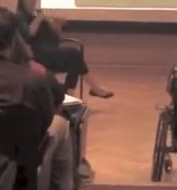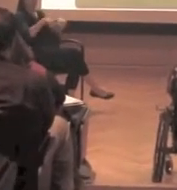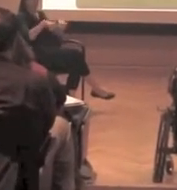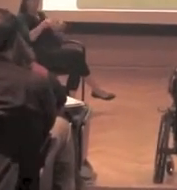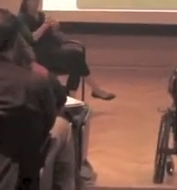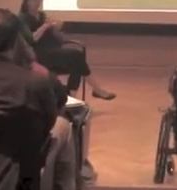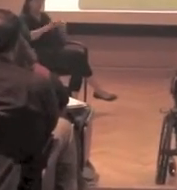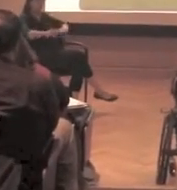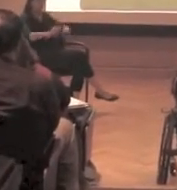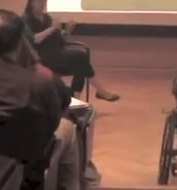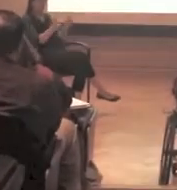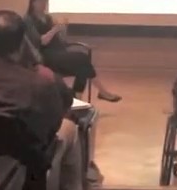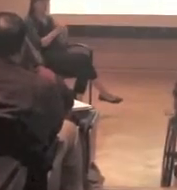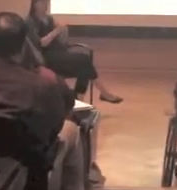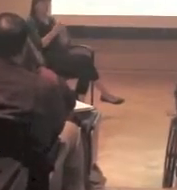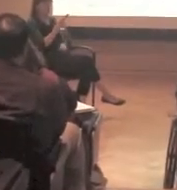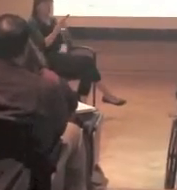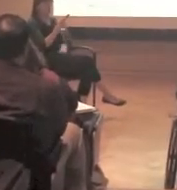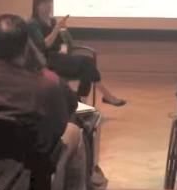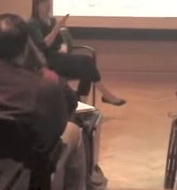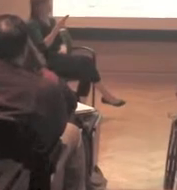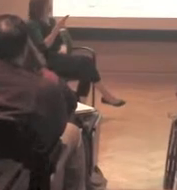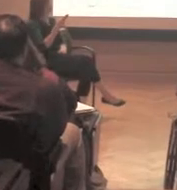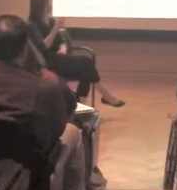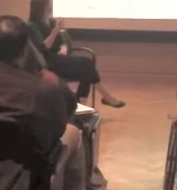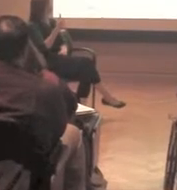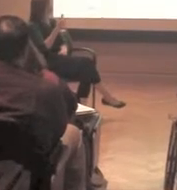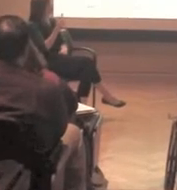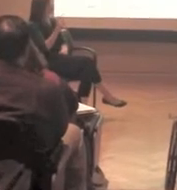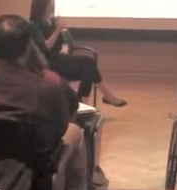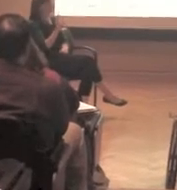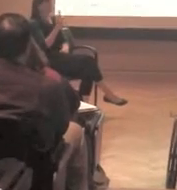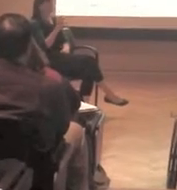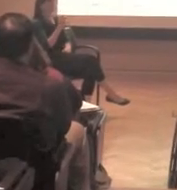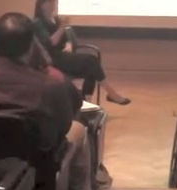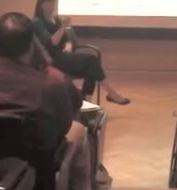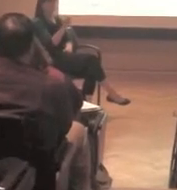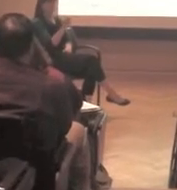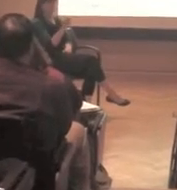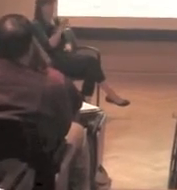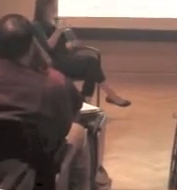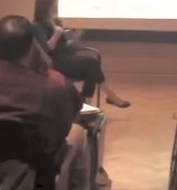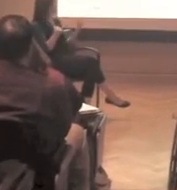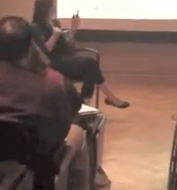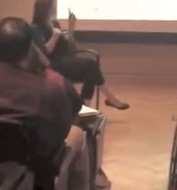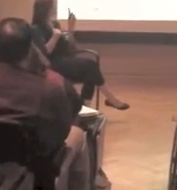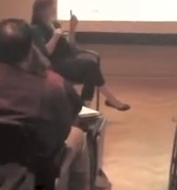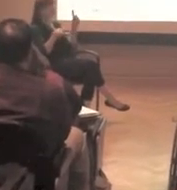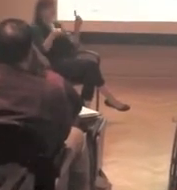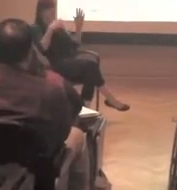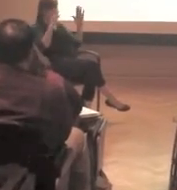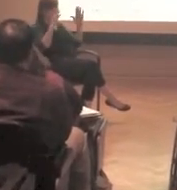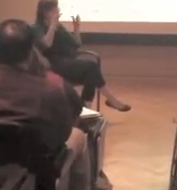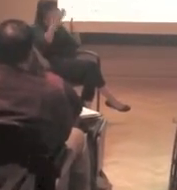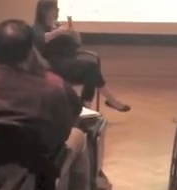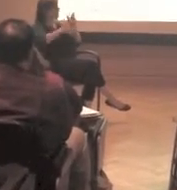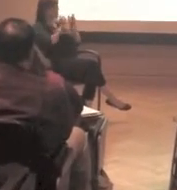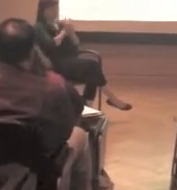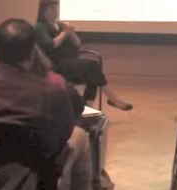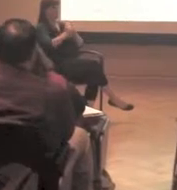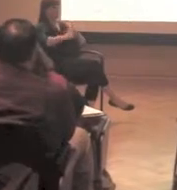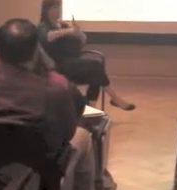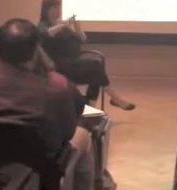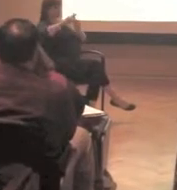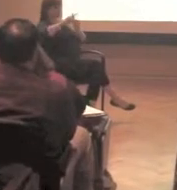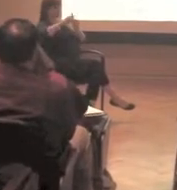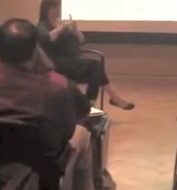in hydrocephalus? So this is just primary children's stuff. And so here's some more hope. I'm trying to end on a high note, because there it is.